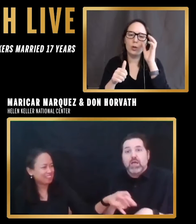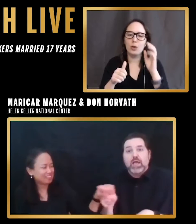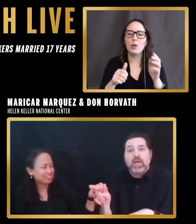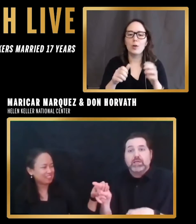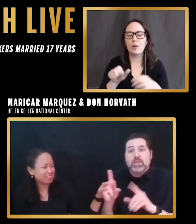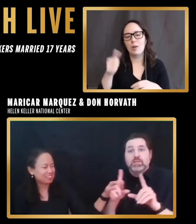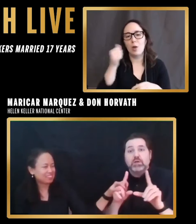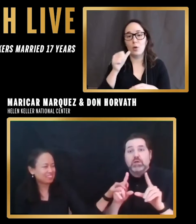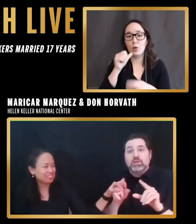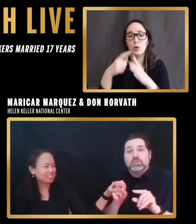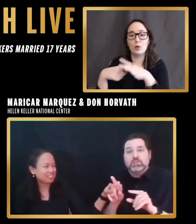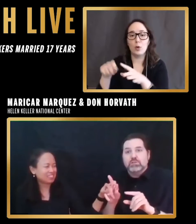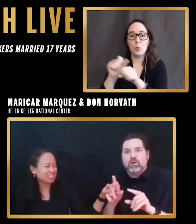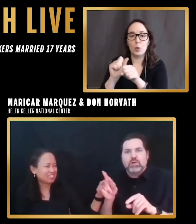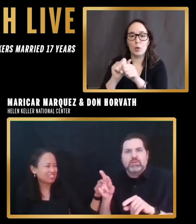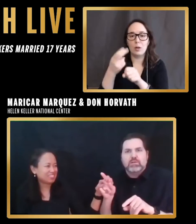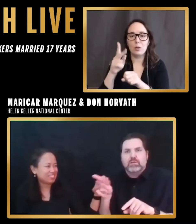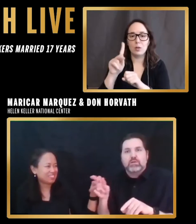time, and the